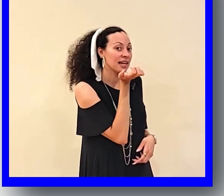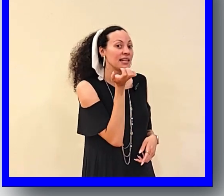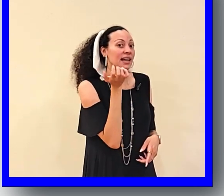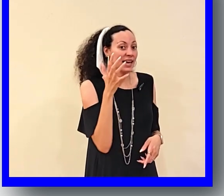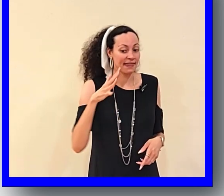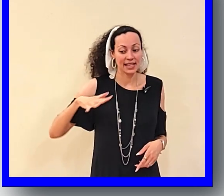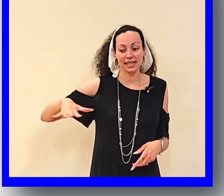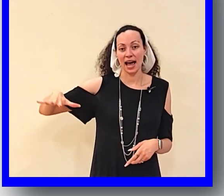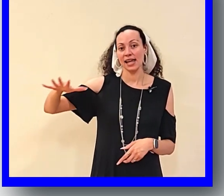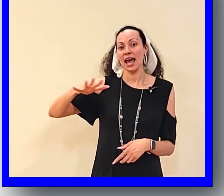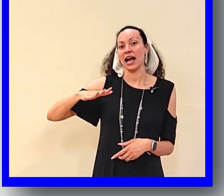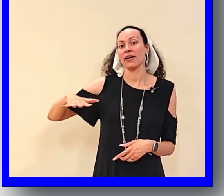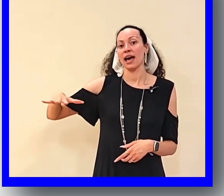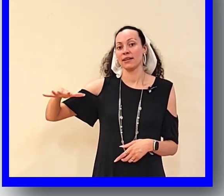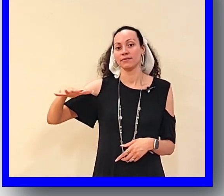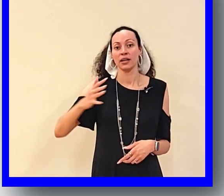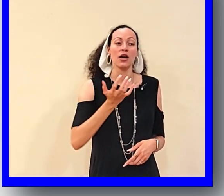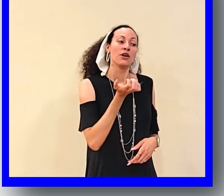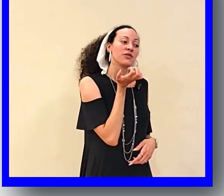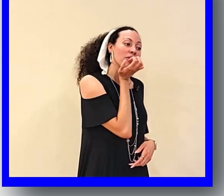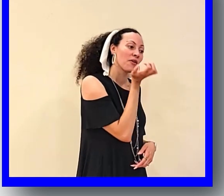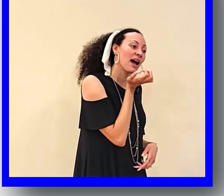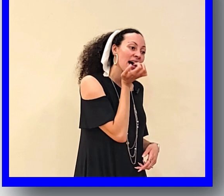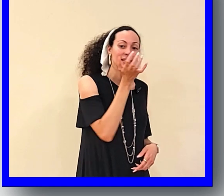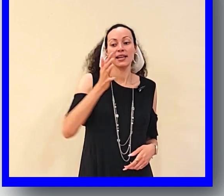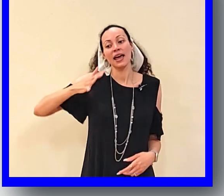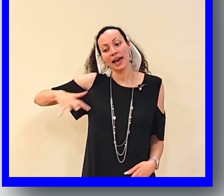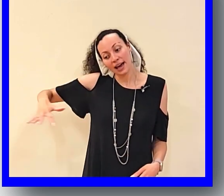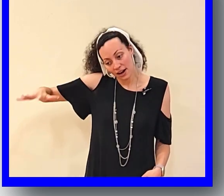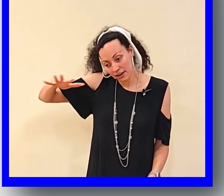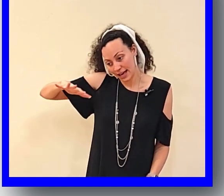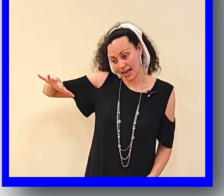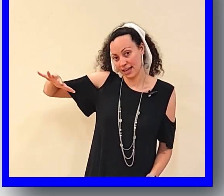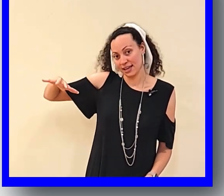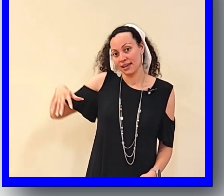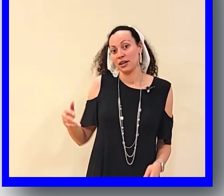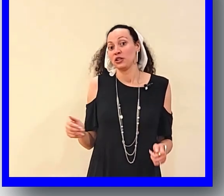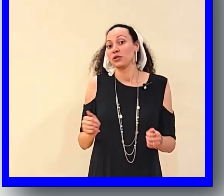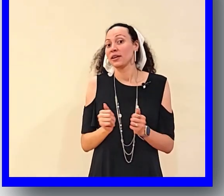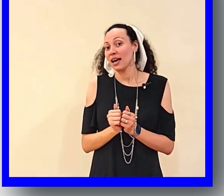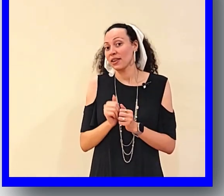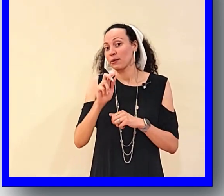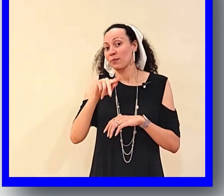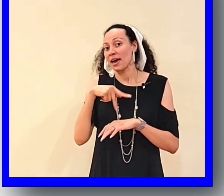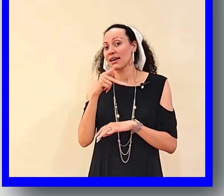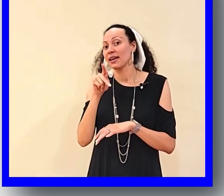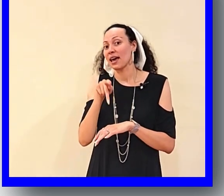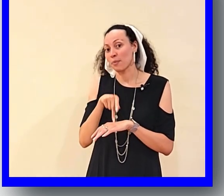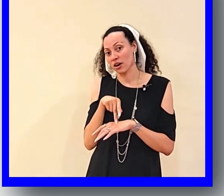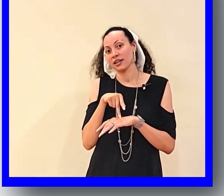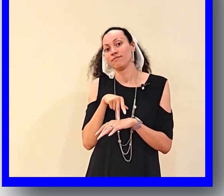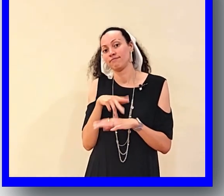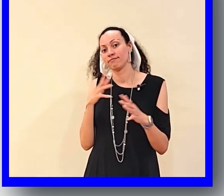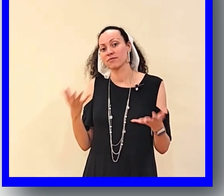Grass, and then again that sign, area. So grass, area, together will make